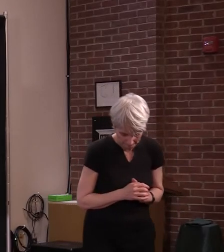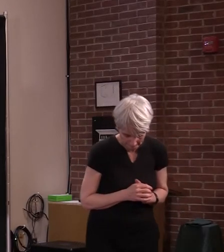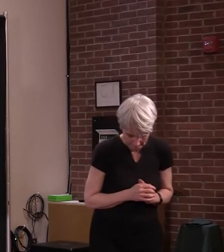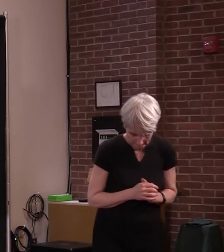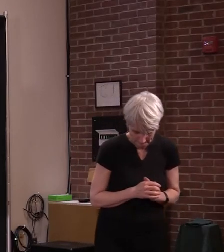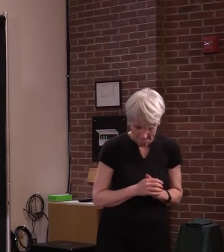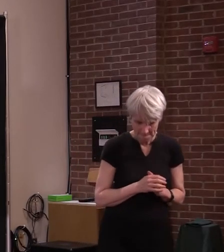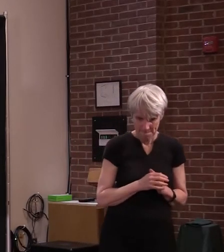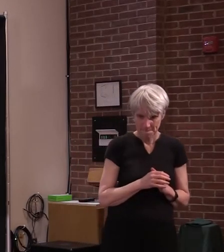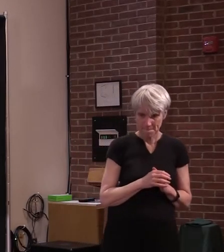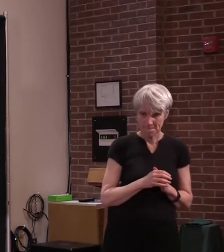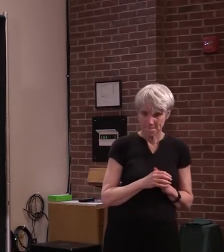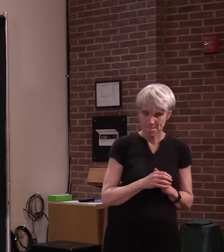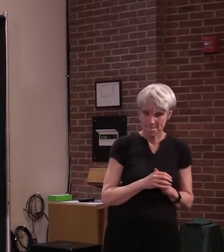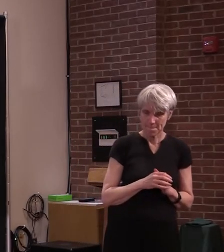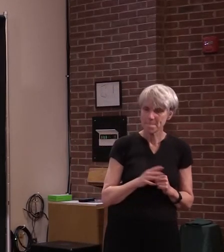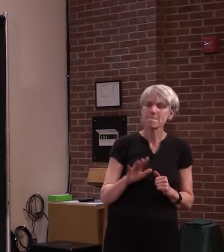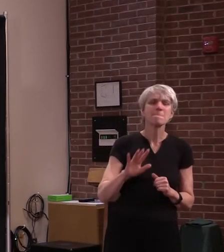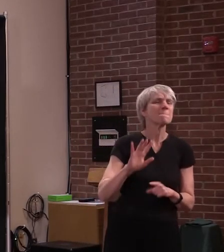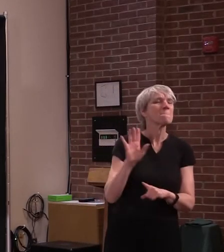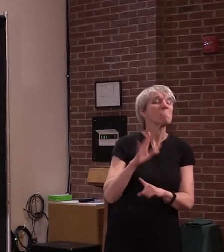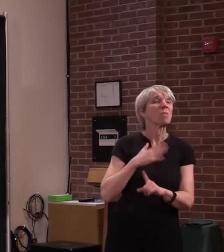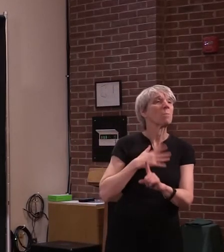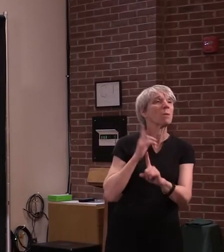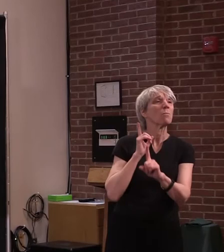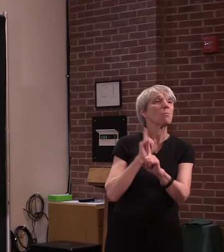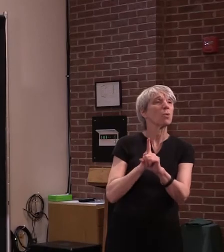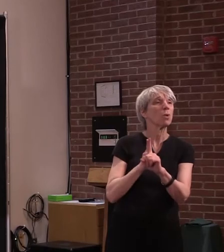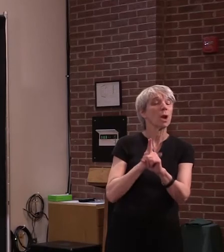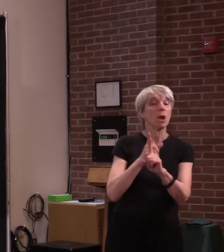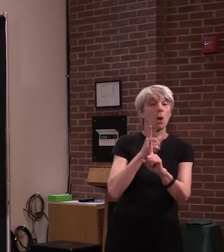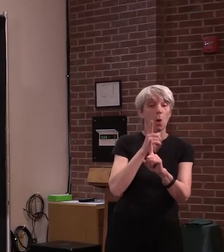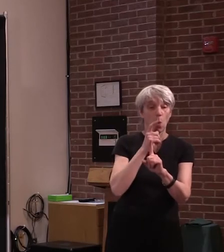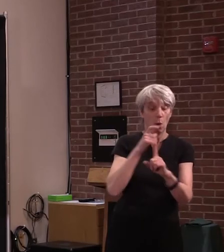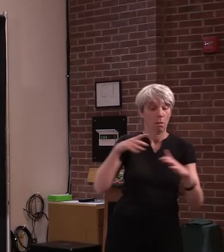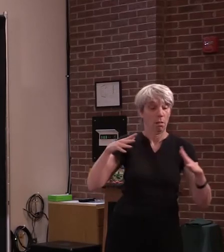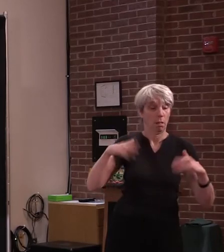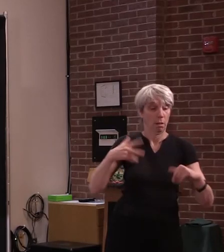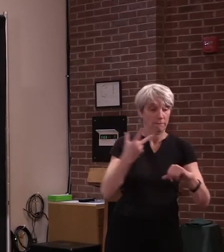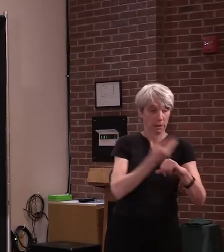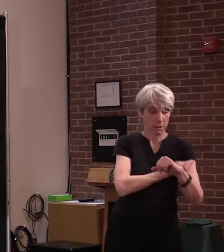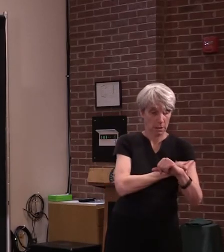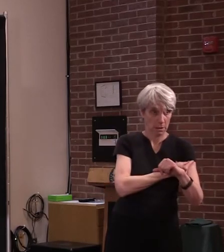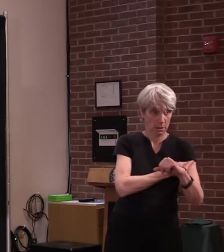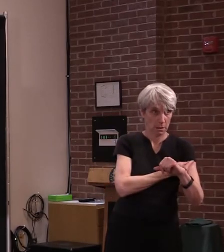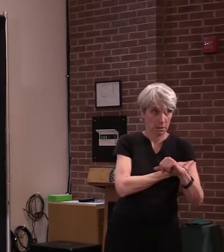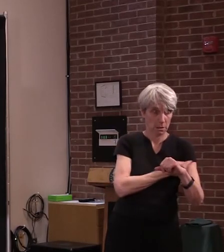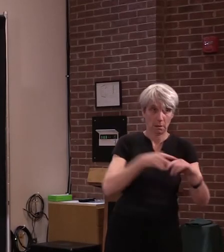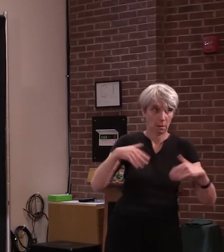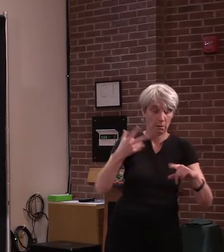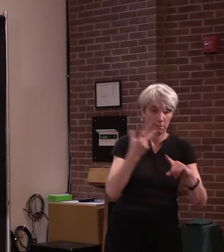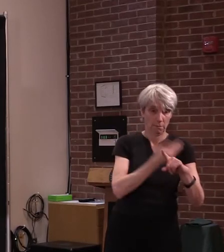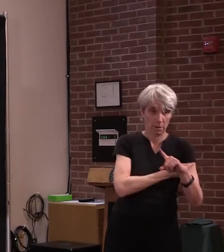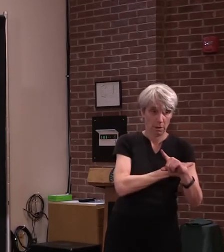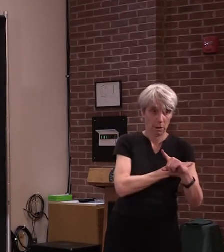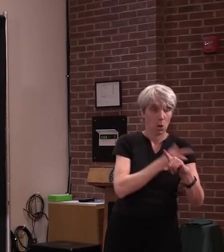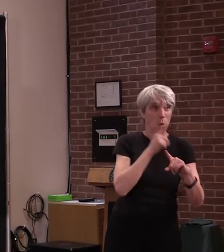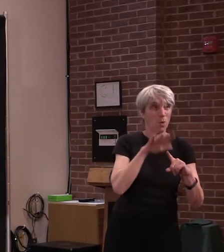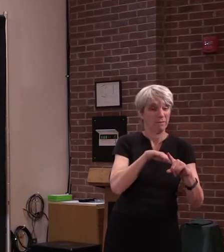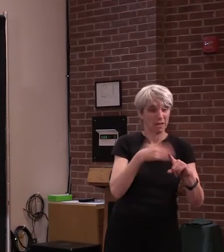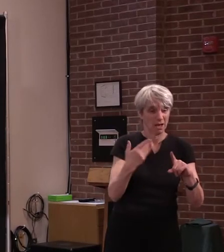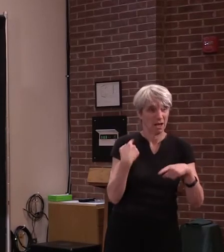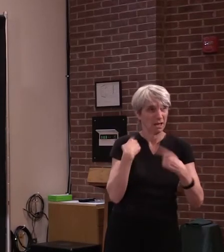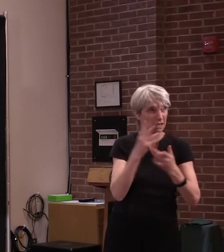Well, Commissioner, I guess what I'm looking for is the number of unvaccinated Vermonters who have died over the